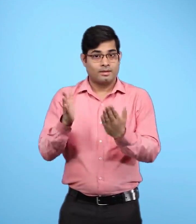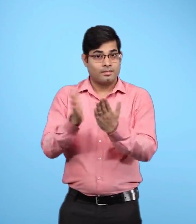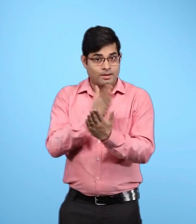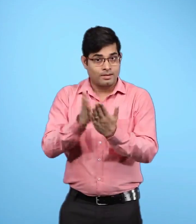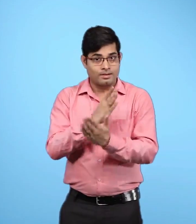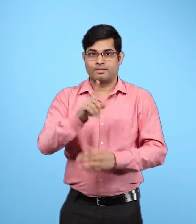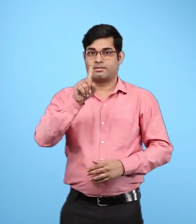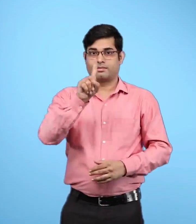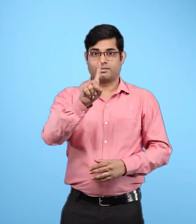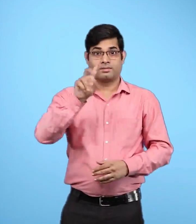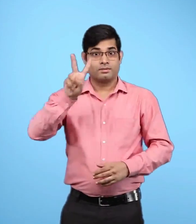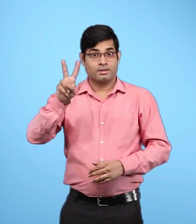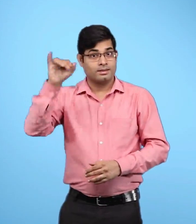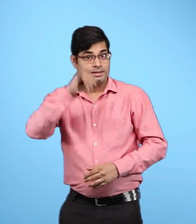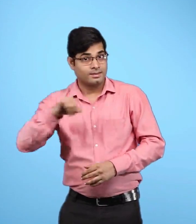Page 126.